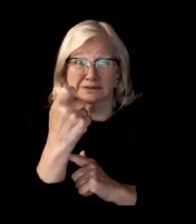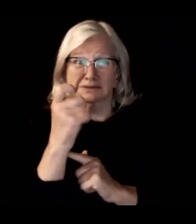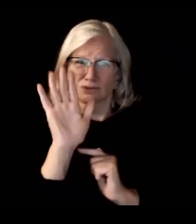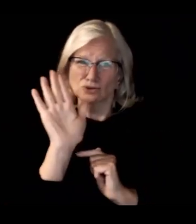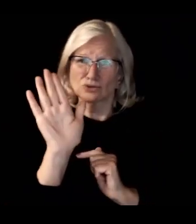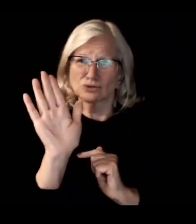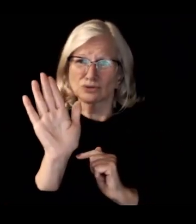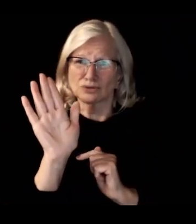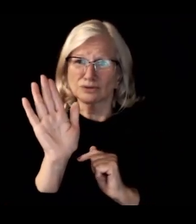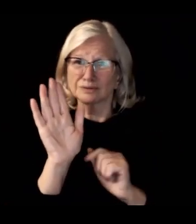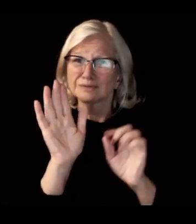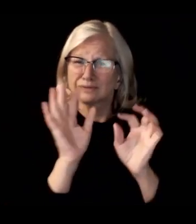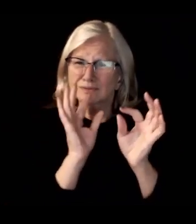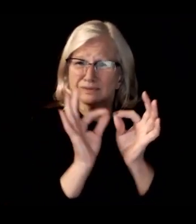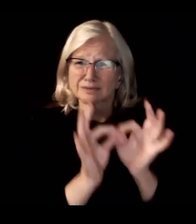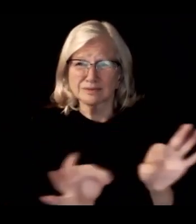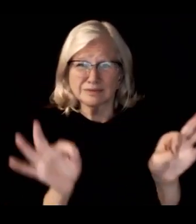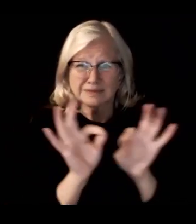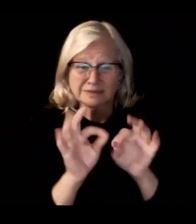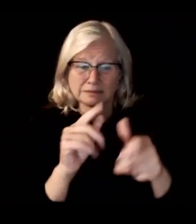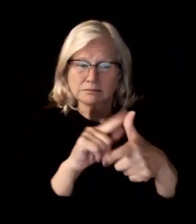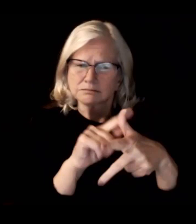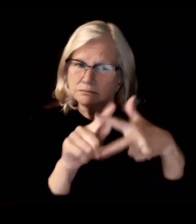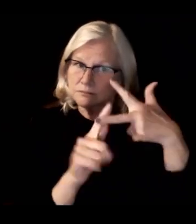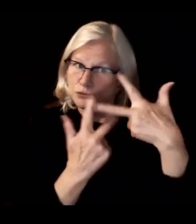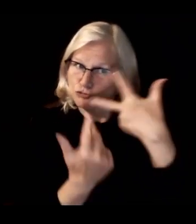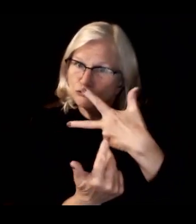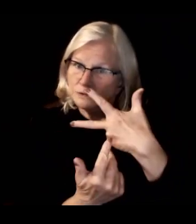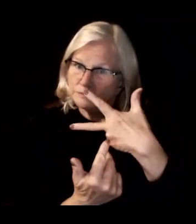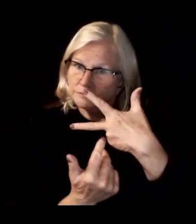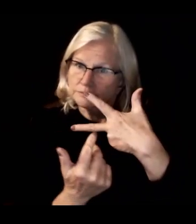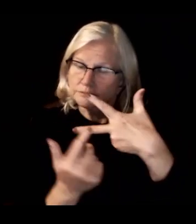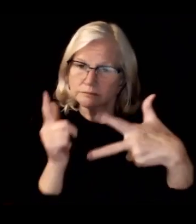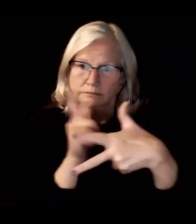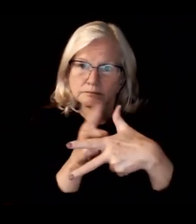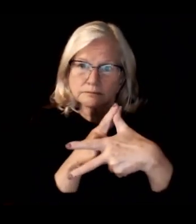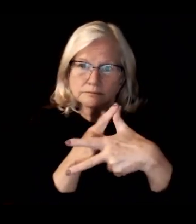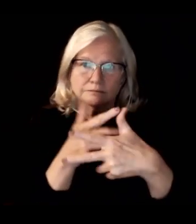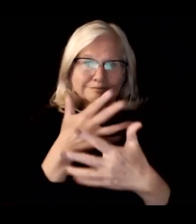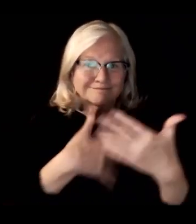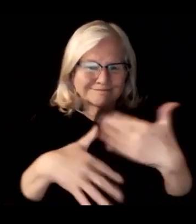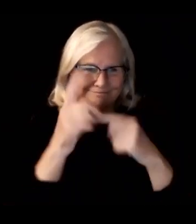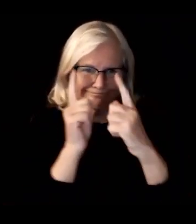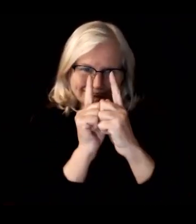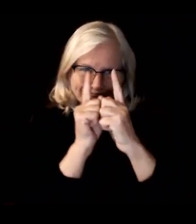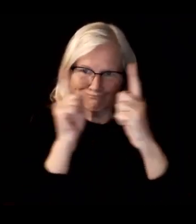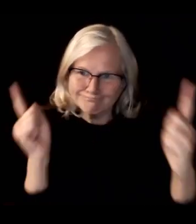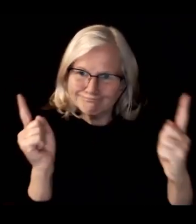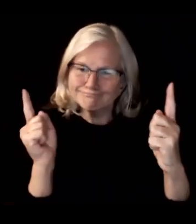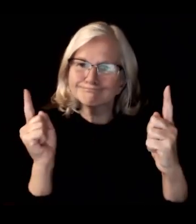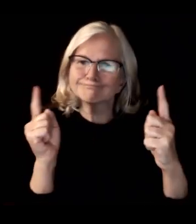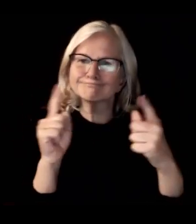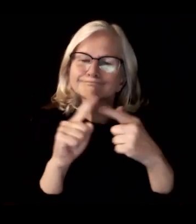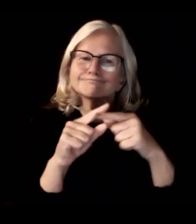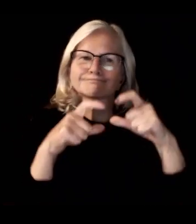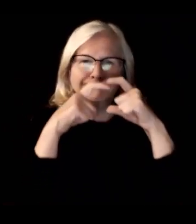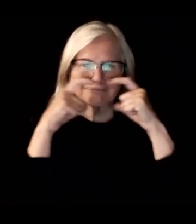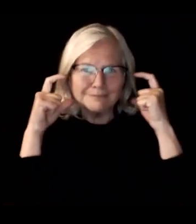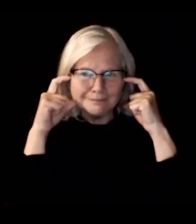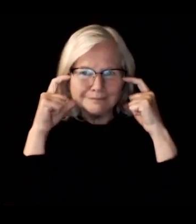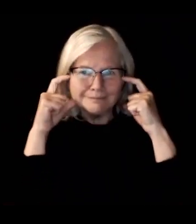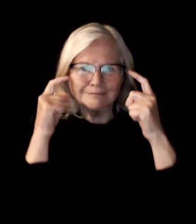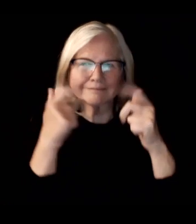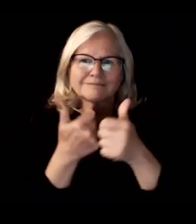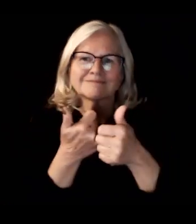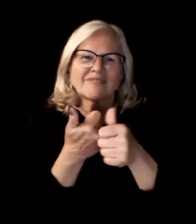COVID prevention: social distancing, masking up, and avoiding crowds. And now I'd like to turn it over to